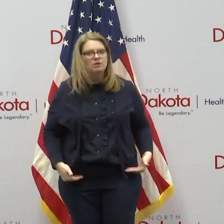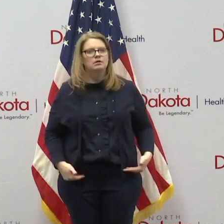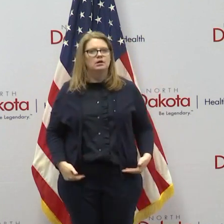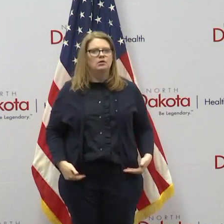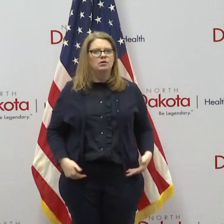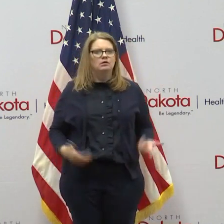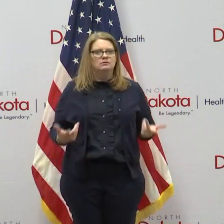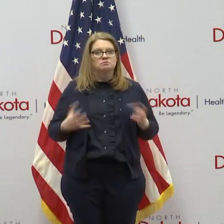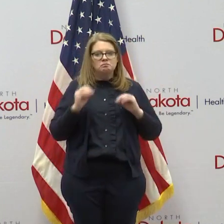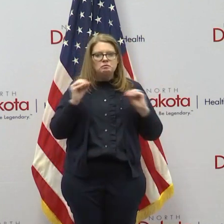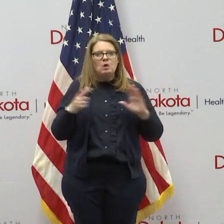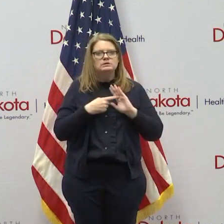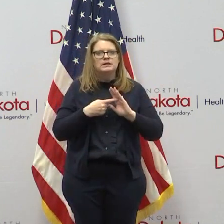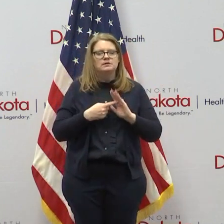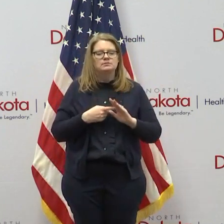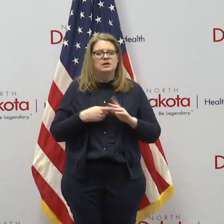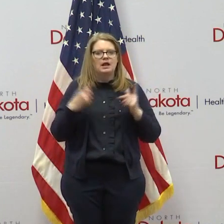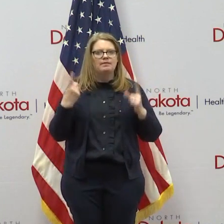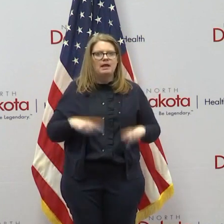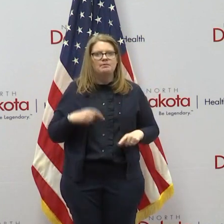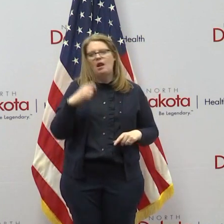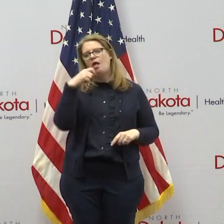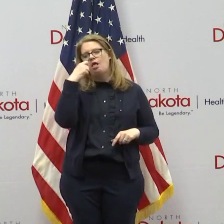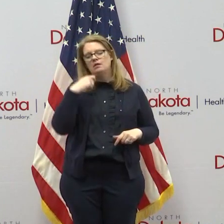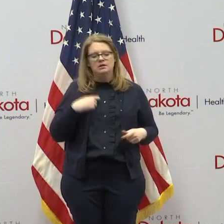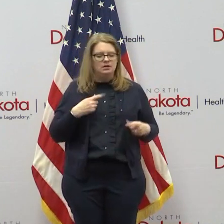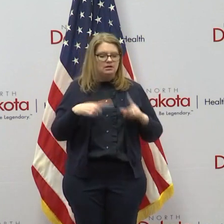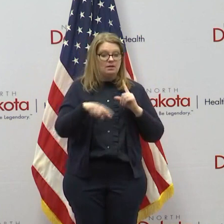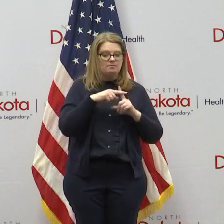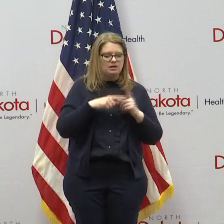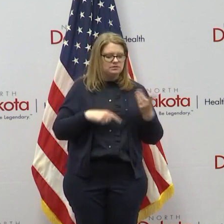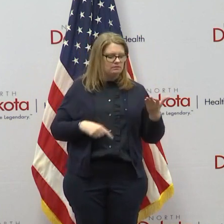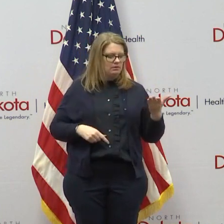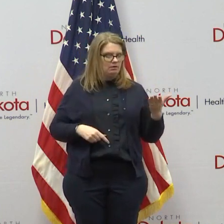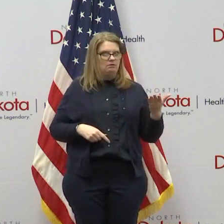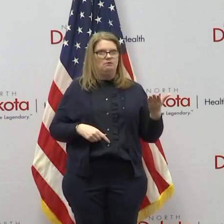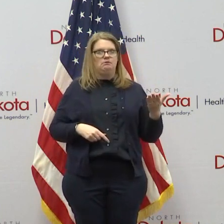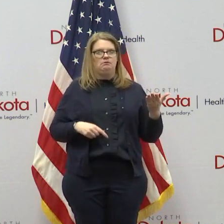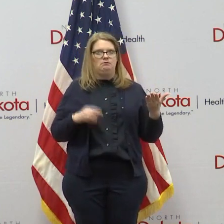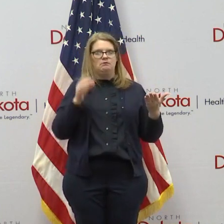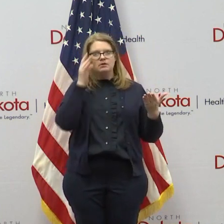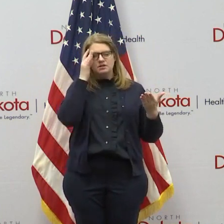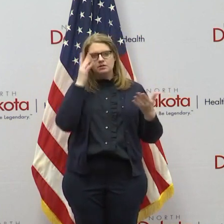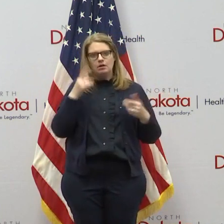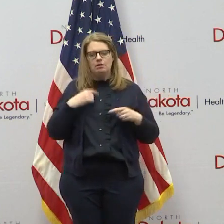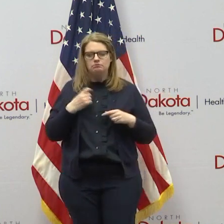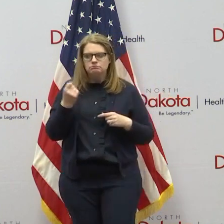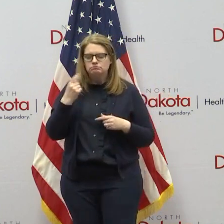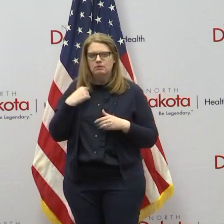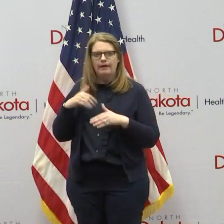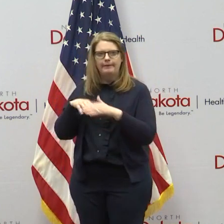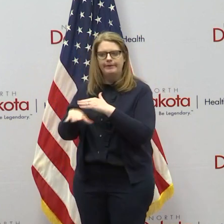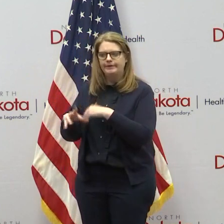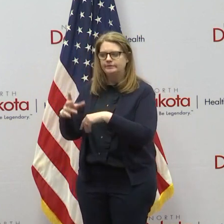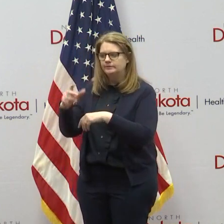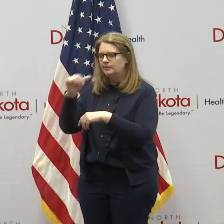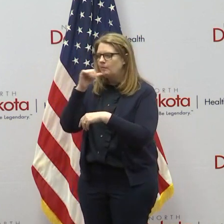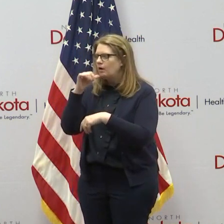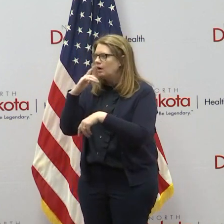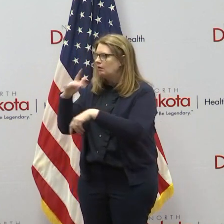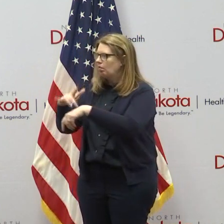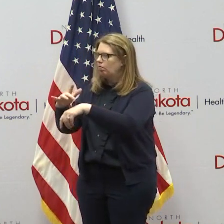day you're positive and you've been in contact with a lot of people, particularly now as we're opening up, more important than ever that people